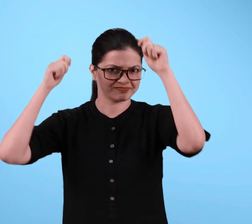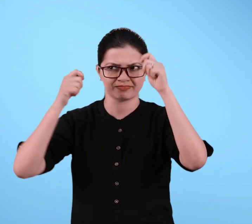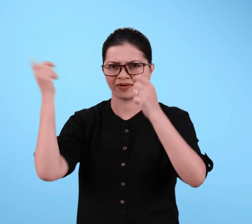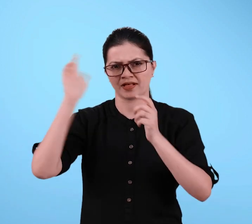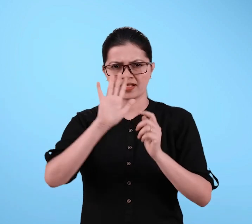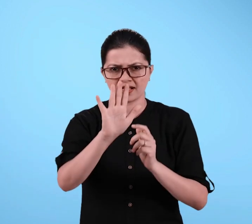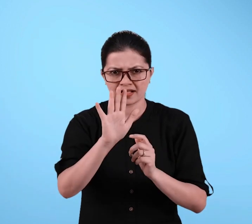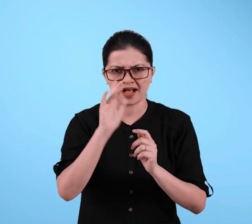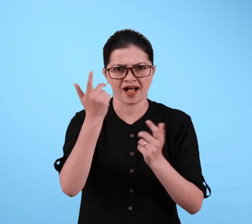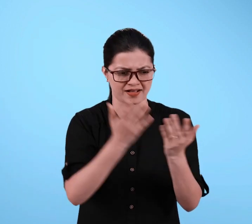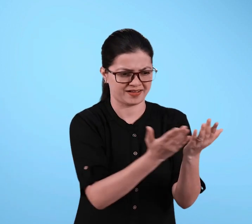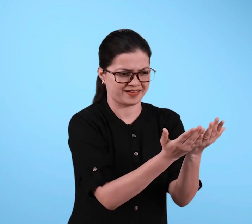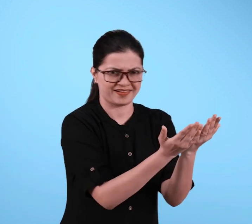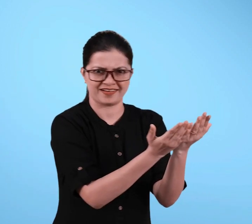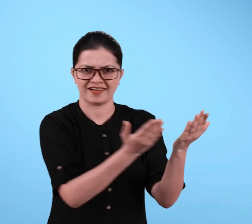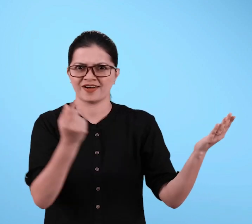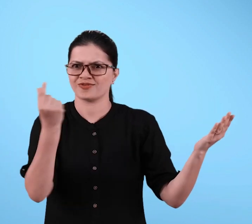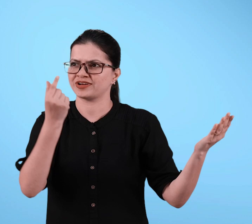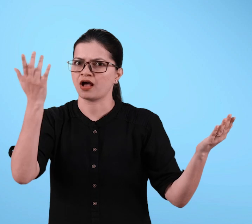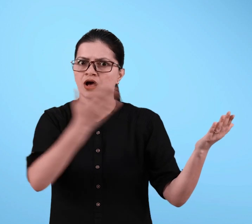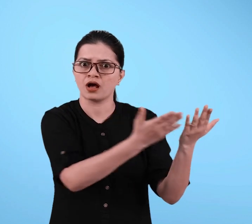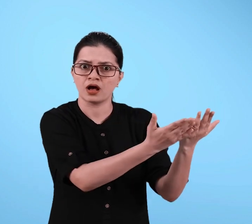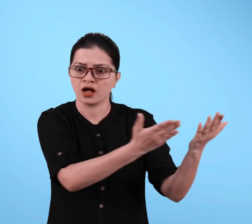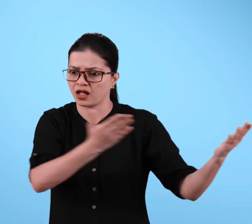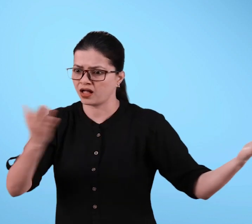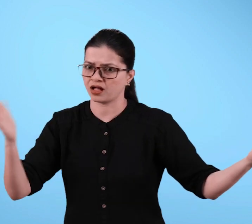Start. is used as an unstitched piece of fabric?